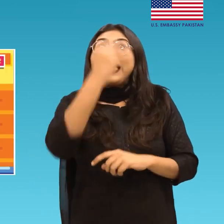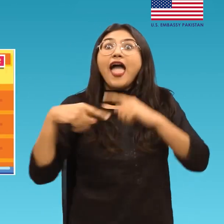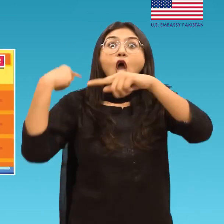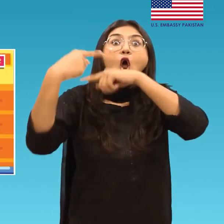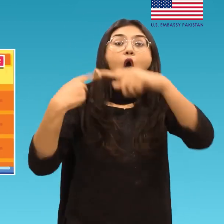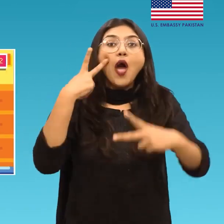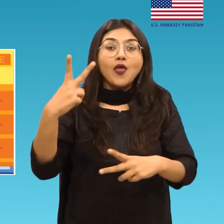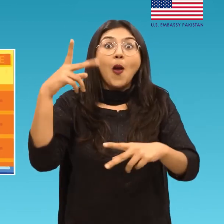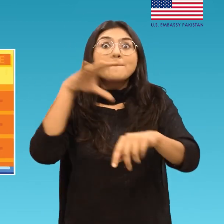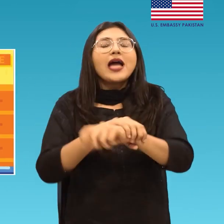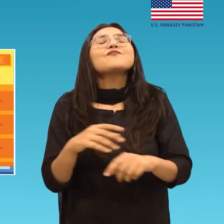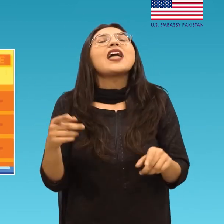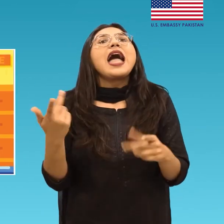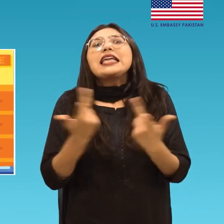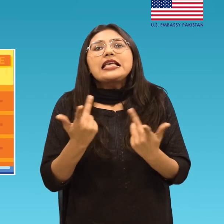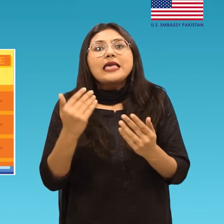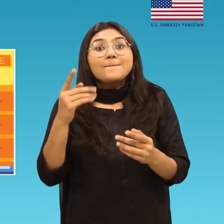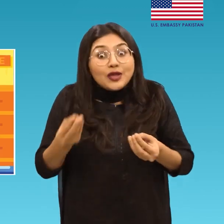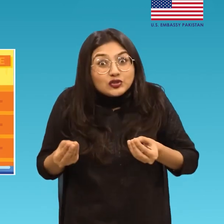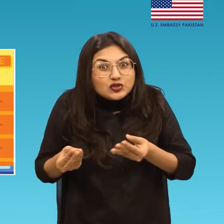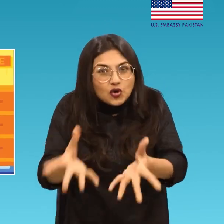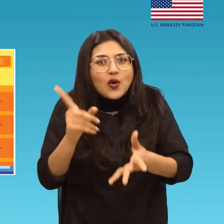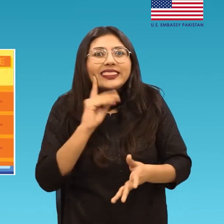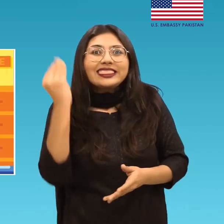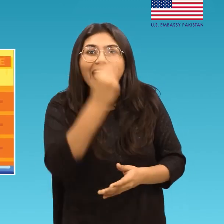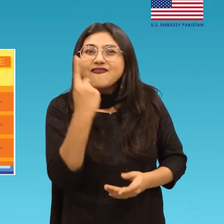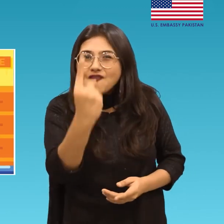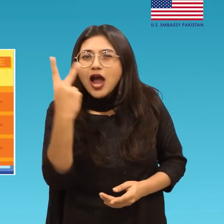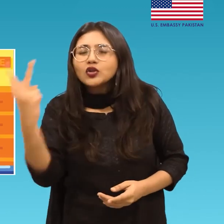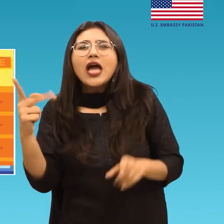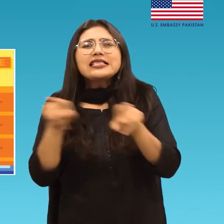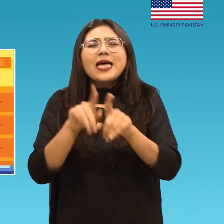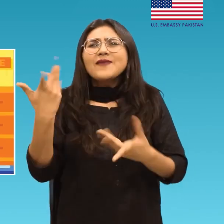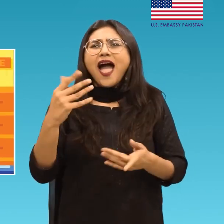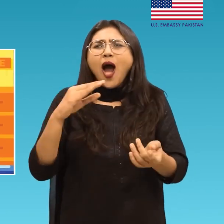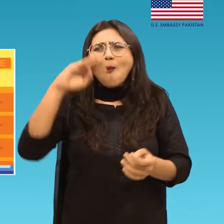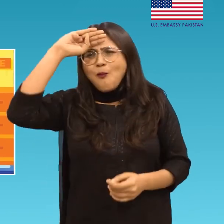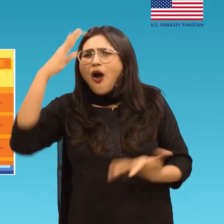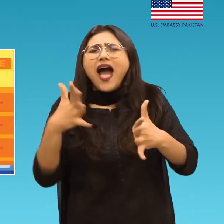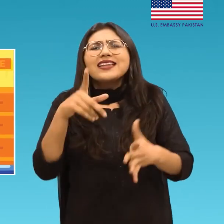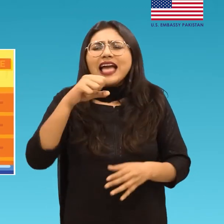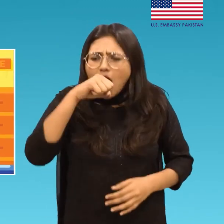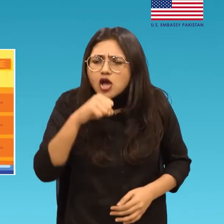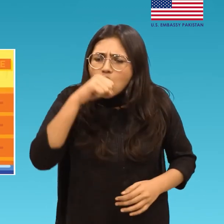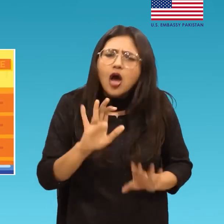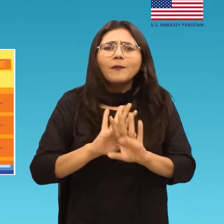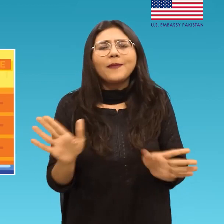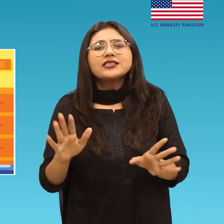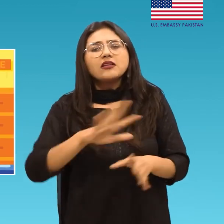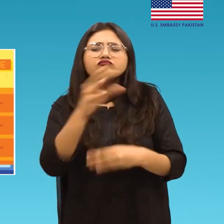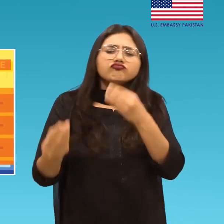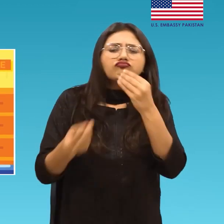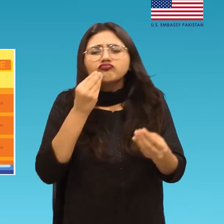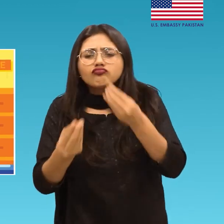two the beginning symptoms are similar to the common cold with a mild sore throat and neither having a fever nor feeling tired patients can